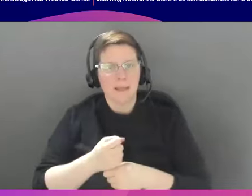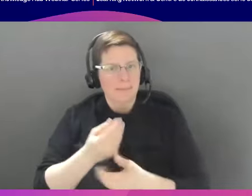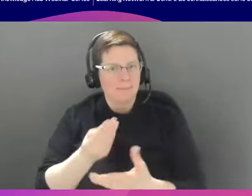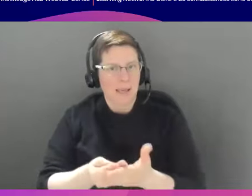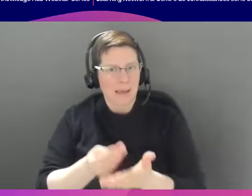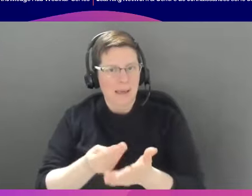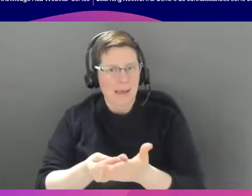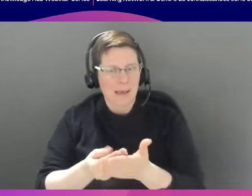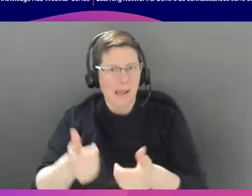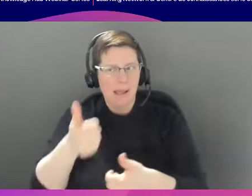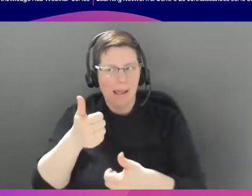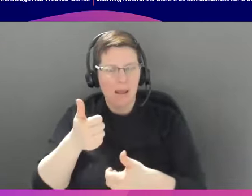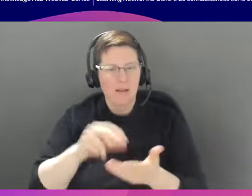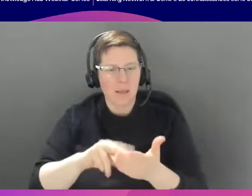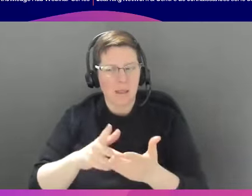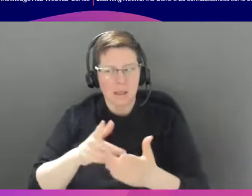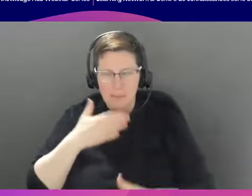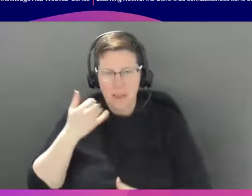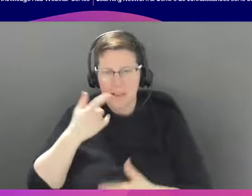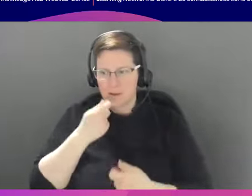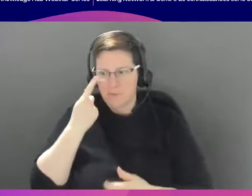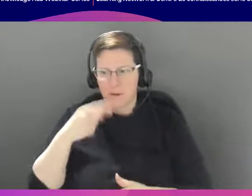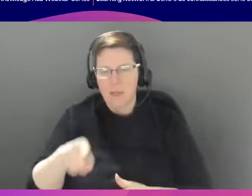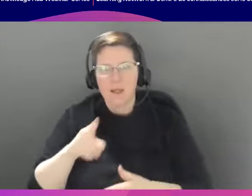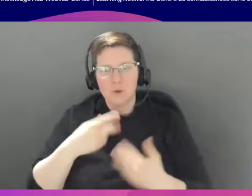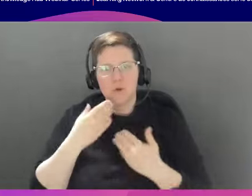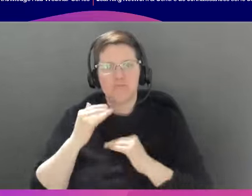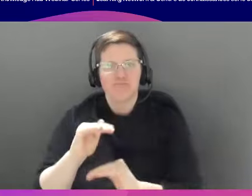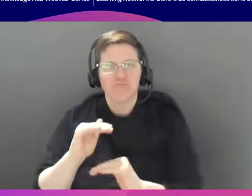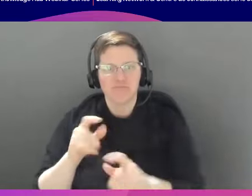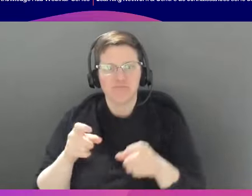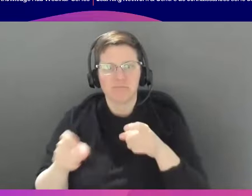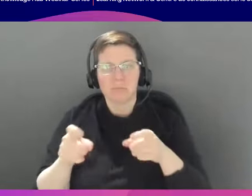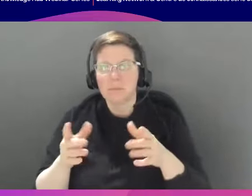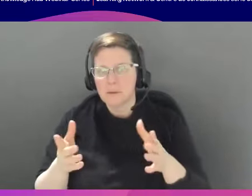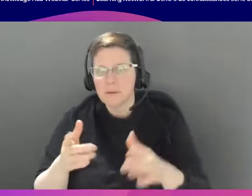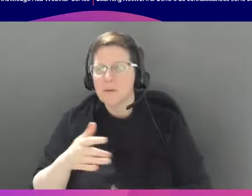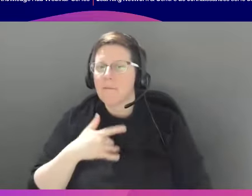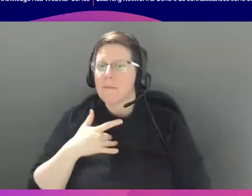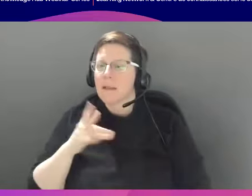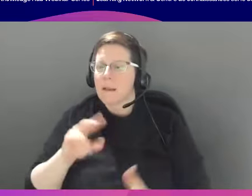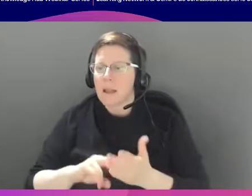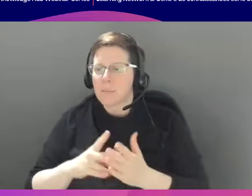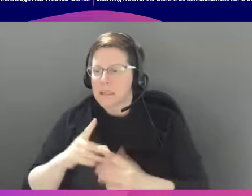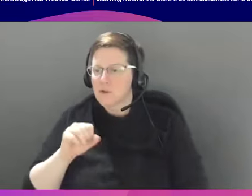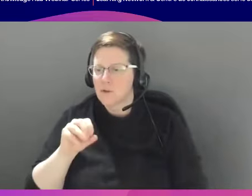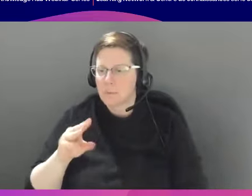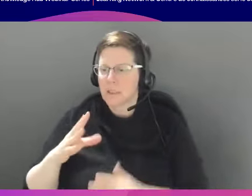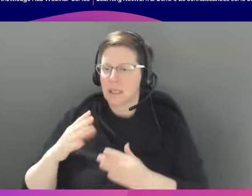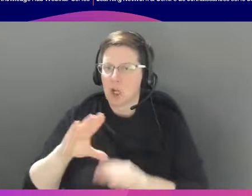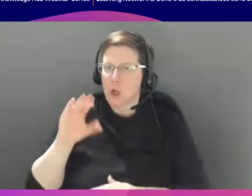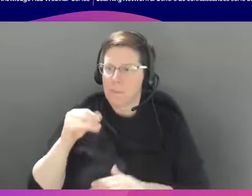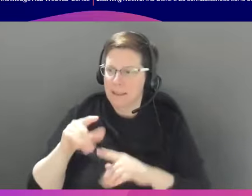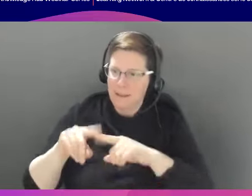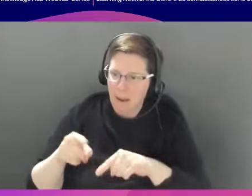kind of moderate and limit their engagement online. And so I think there really is a role of government here to